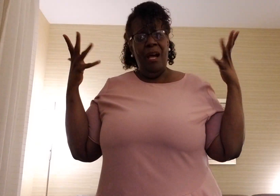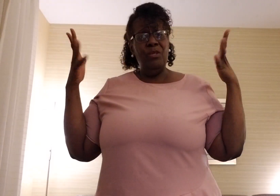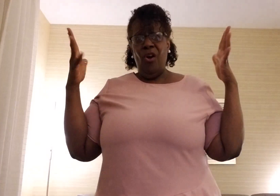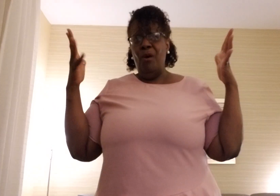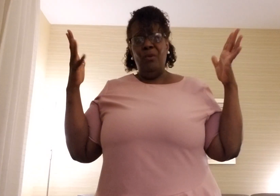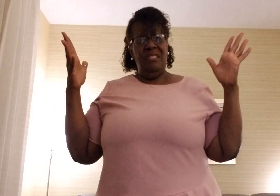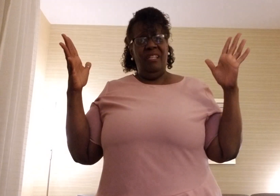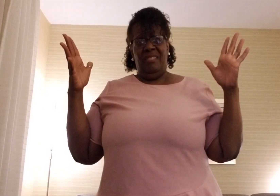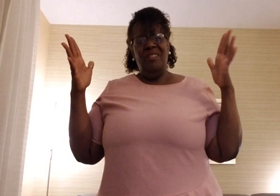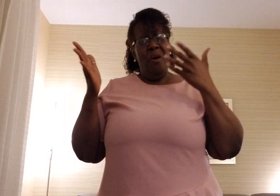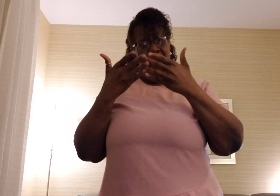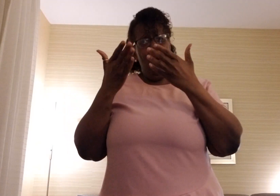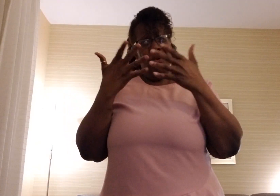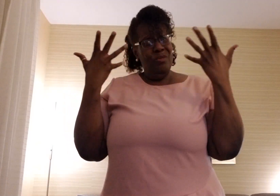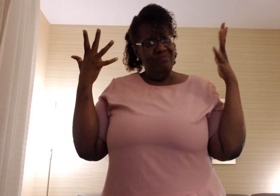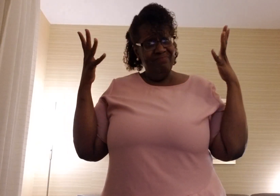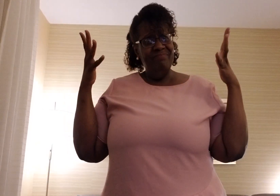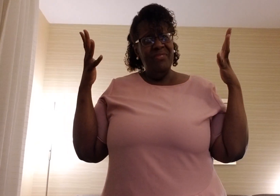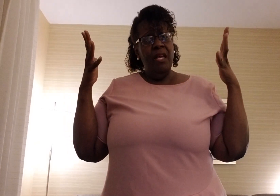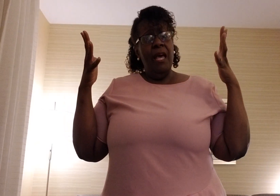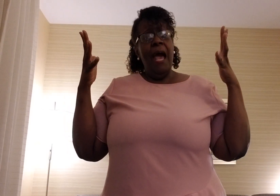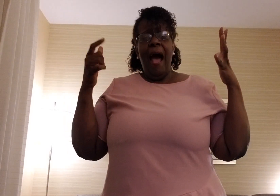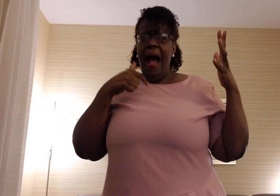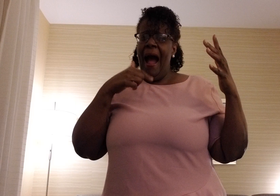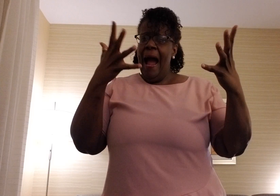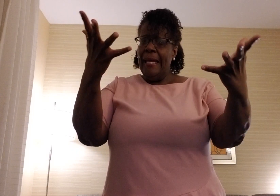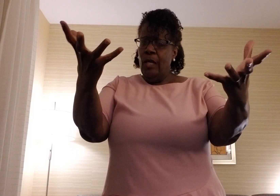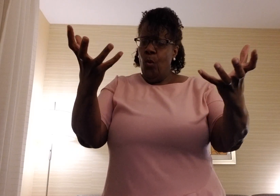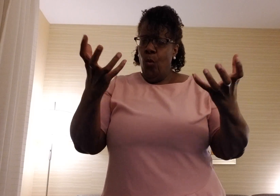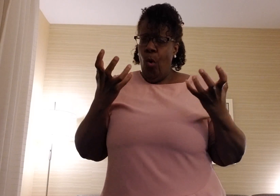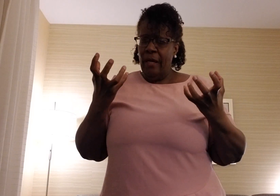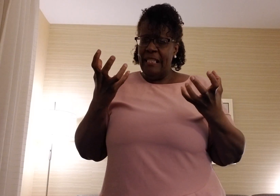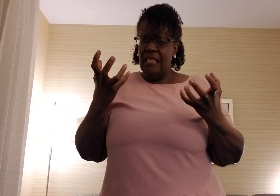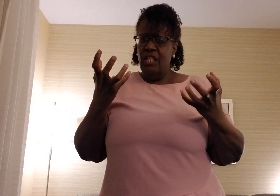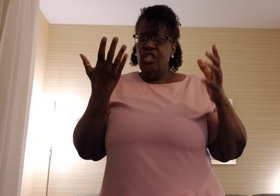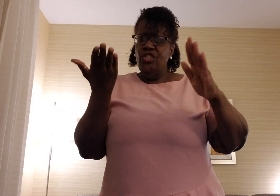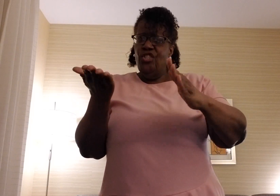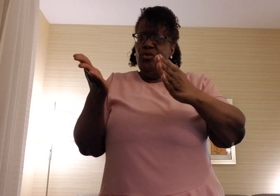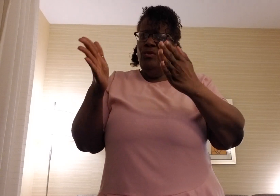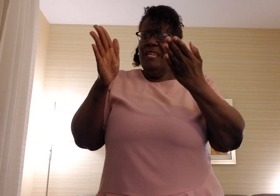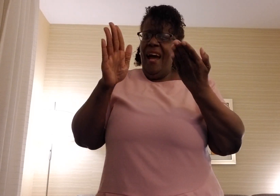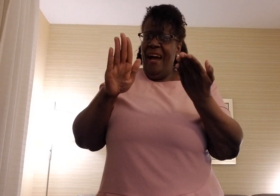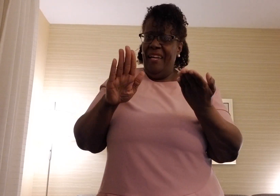was almost done. Almost. I wanted to die.